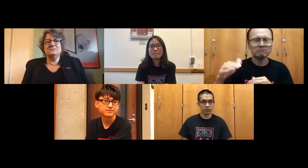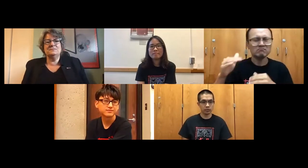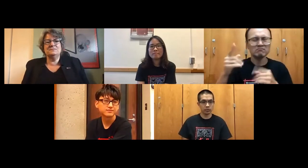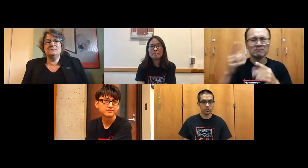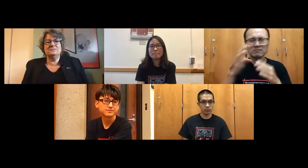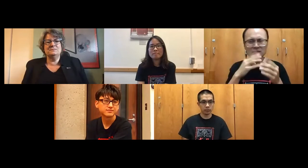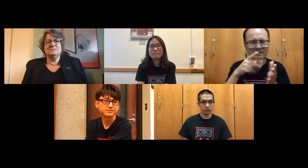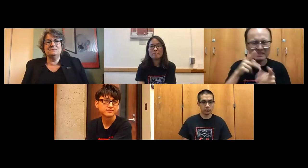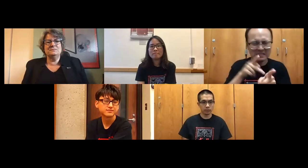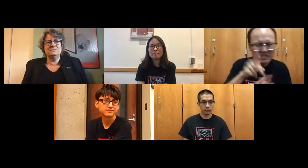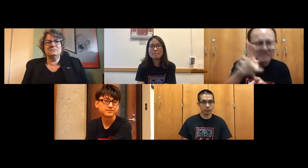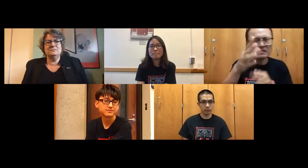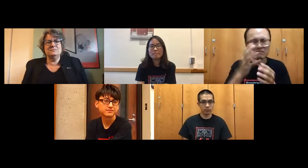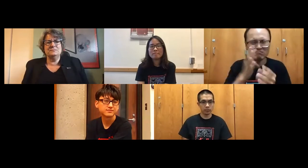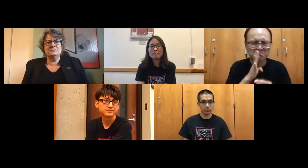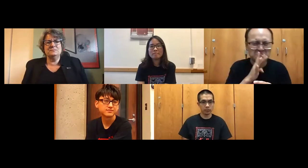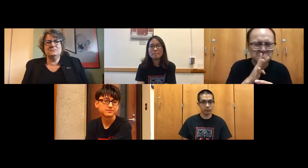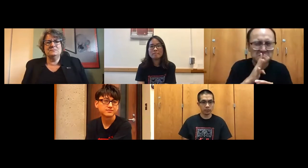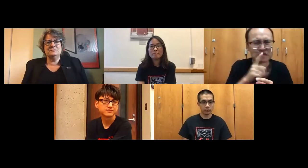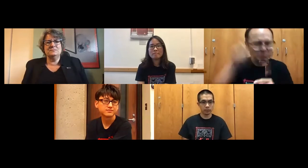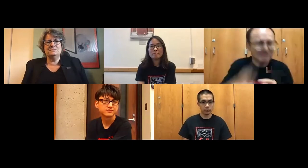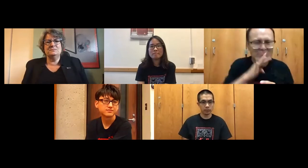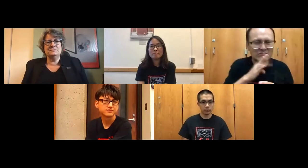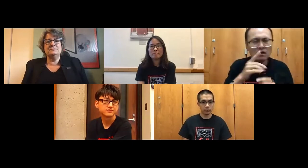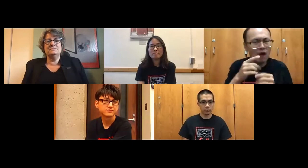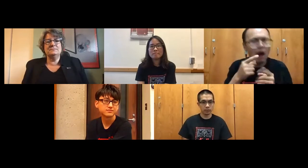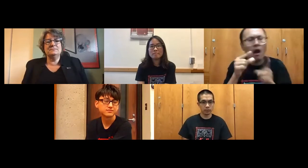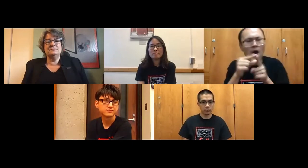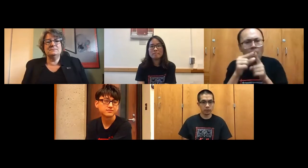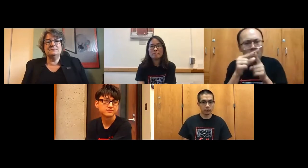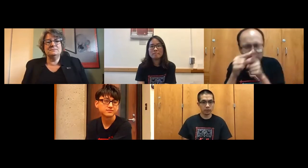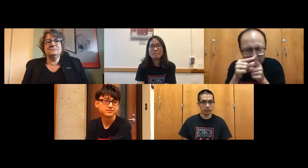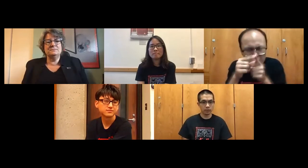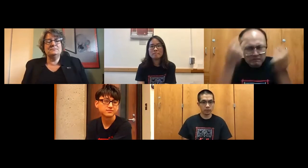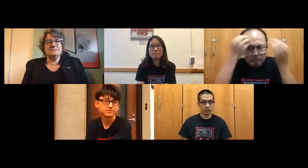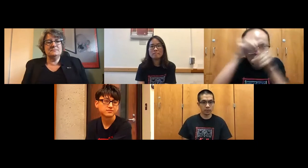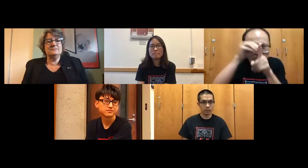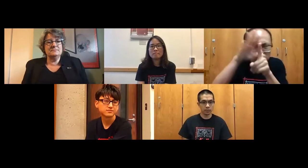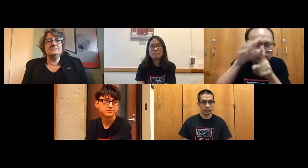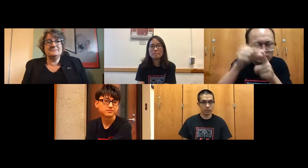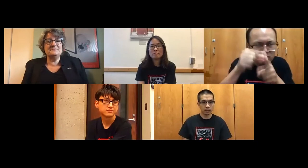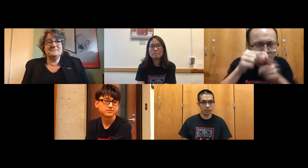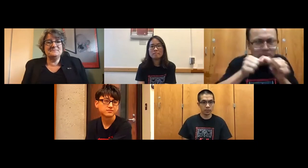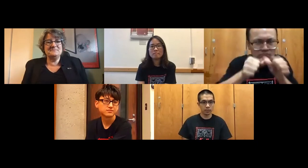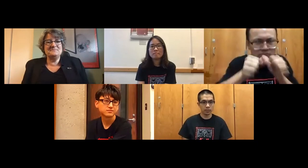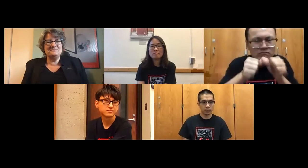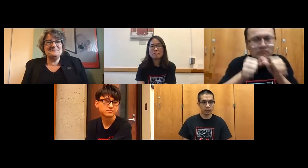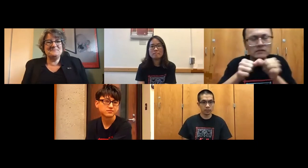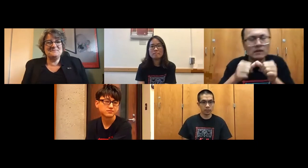I could speak very well, and I wanted to. I was learning the